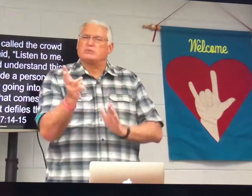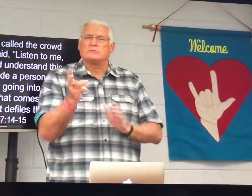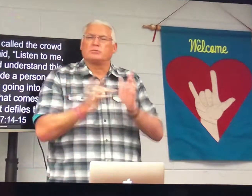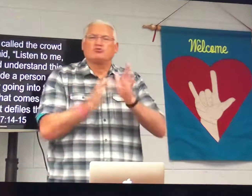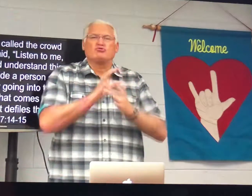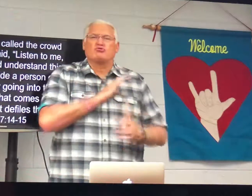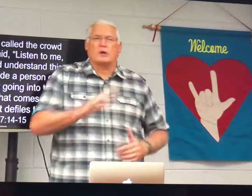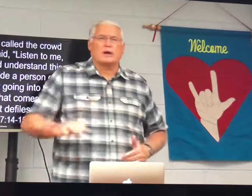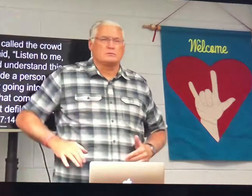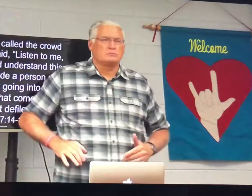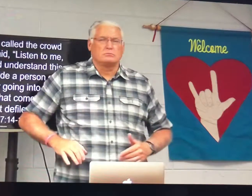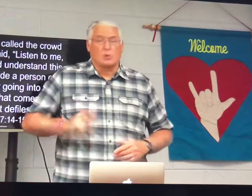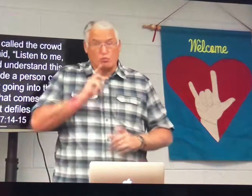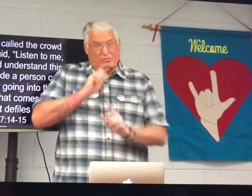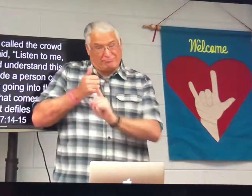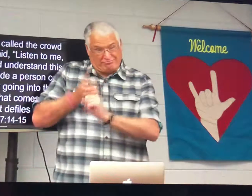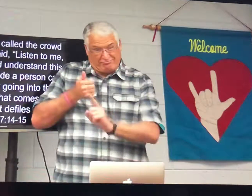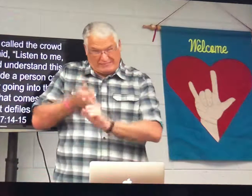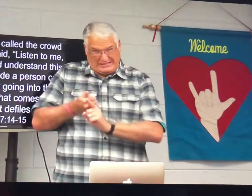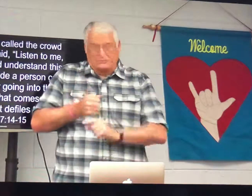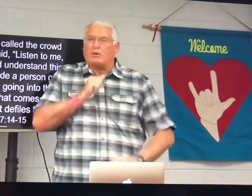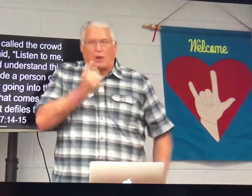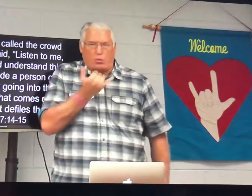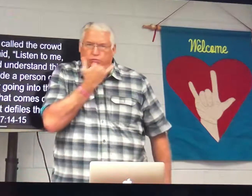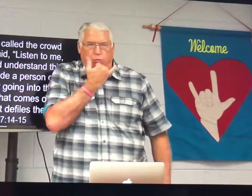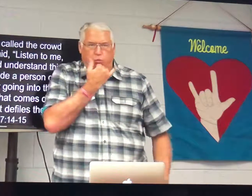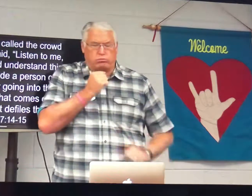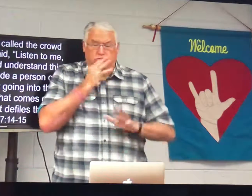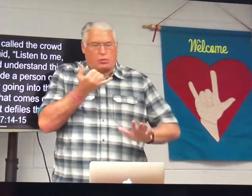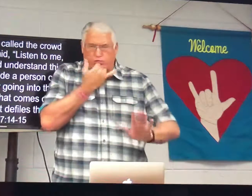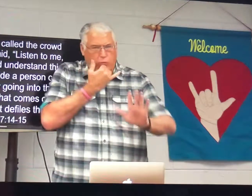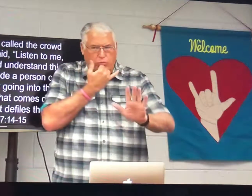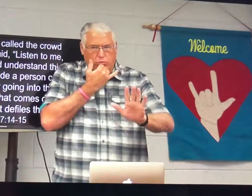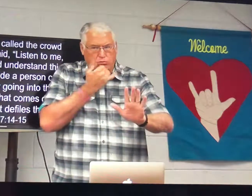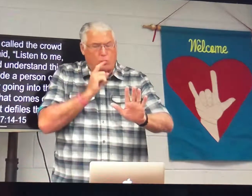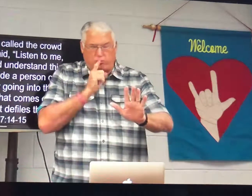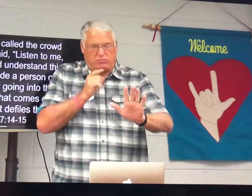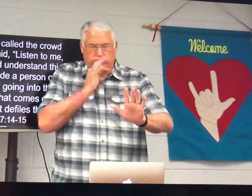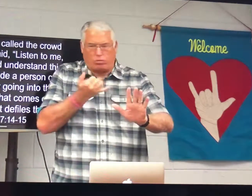Scope. Strikeout, ground out, and a line out. Into an inning and a half, no score.